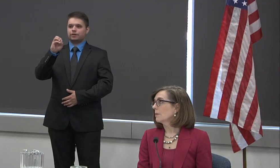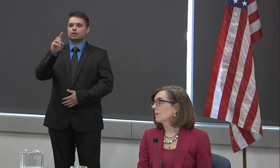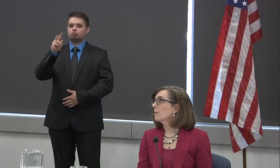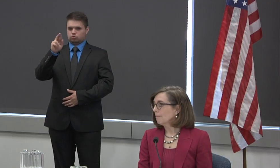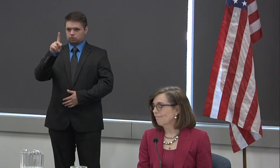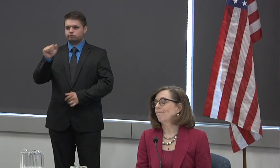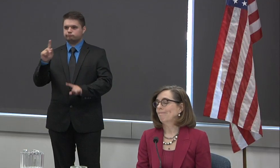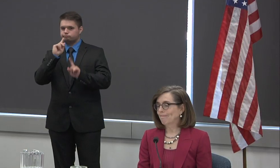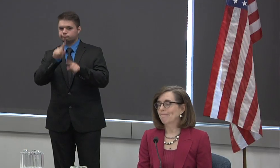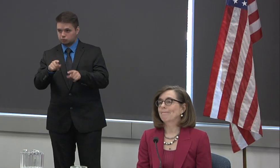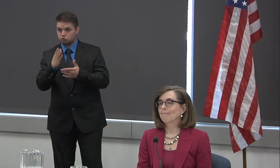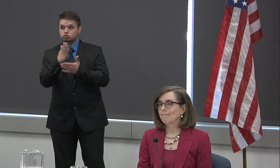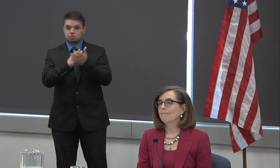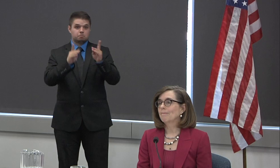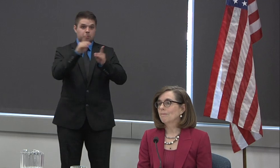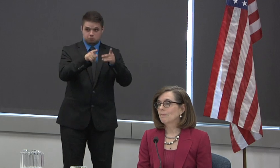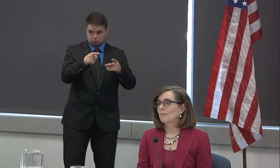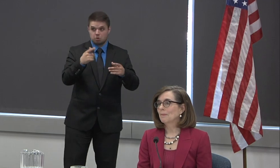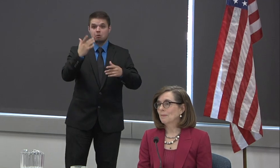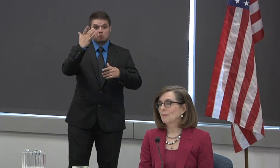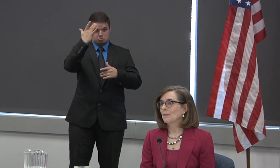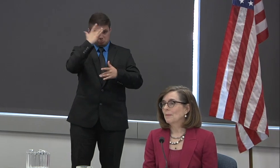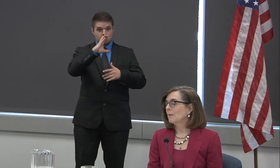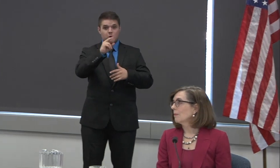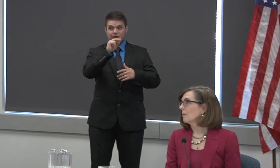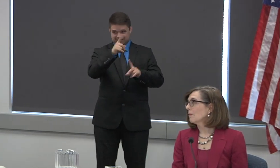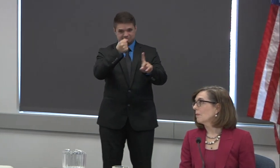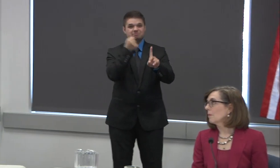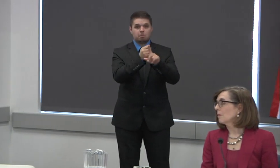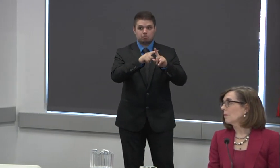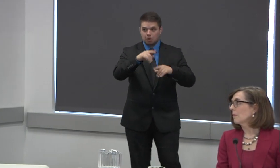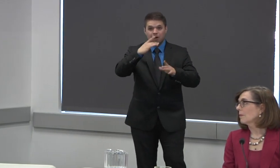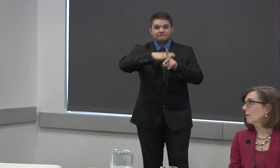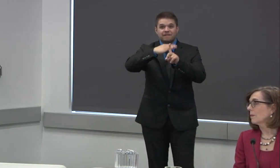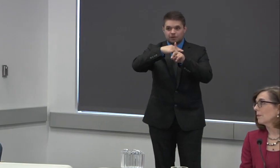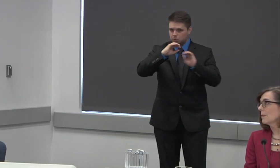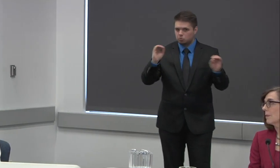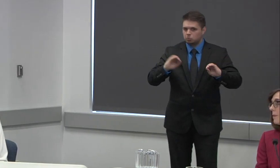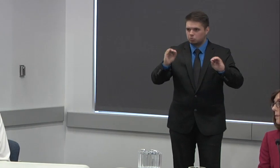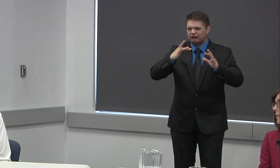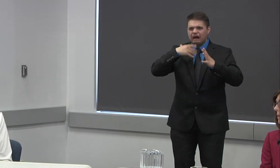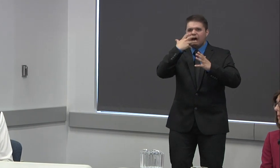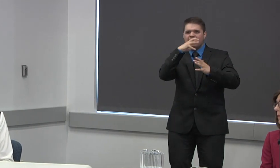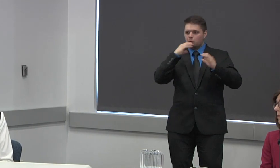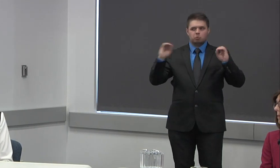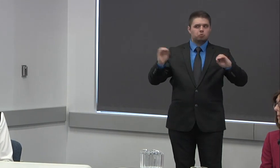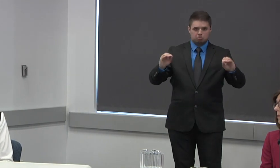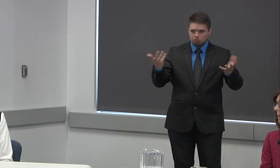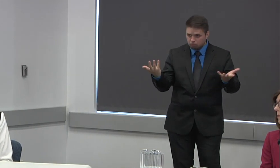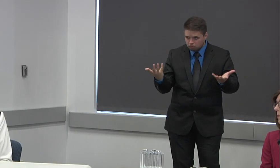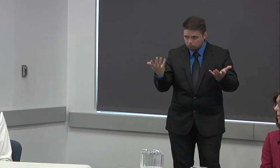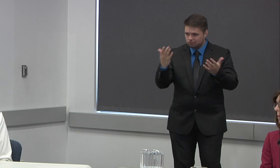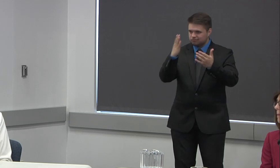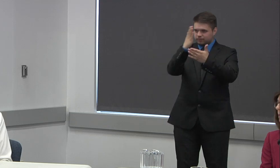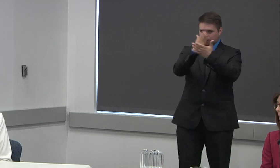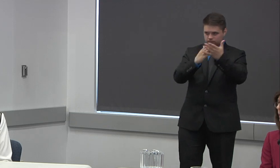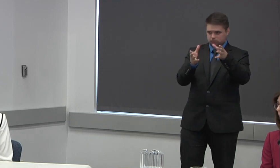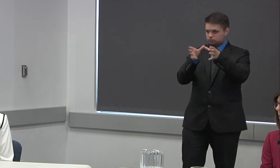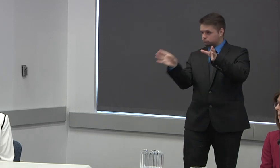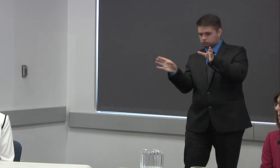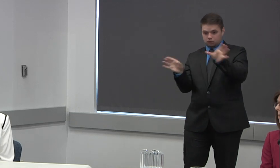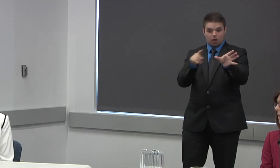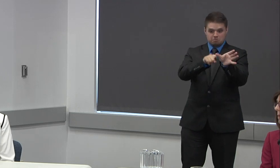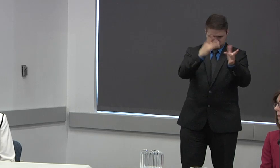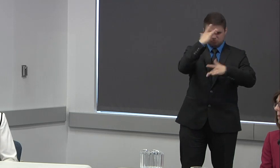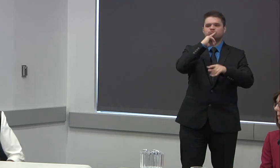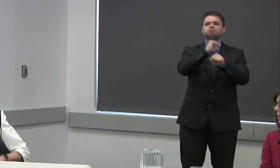symptoms reported, it's roughly 50% of people with COVID actually have a fever. And I think an important piece here is